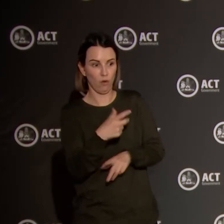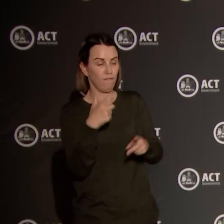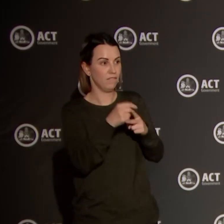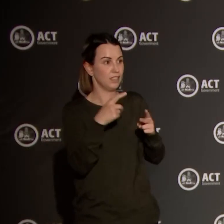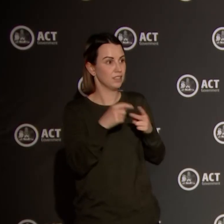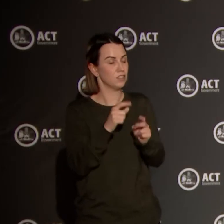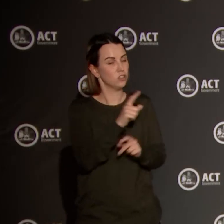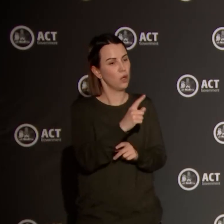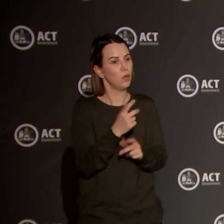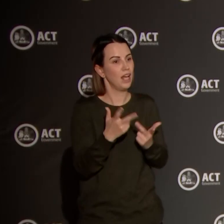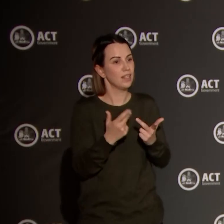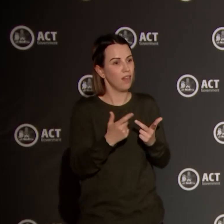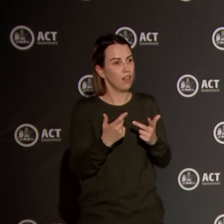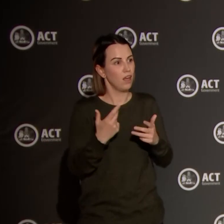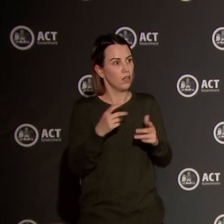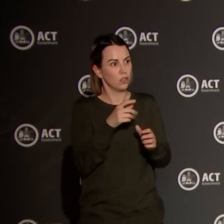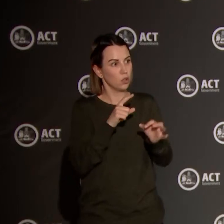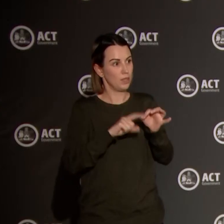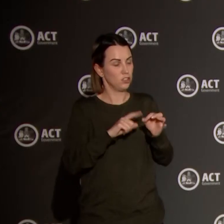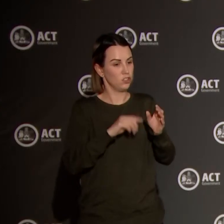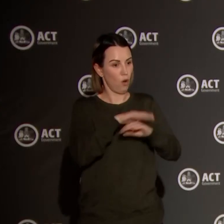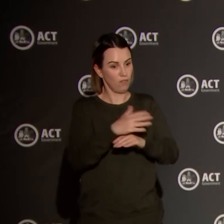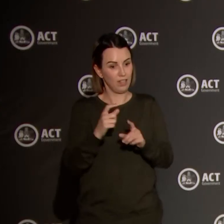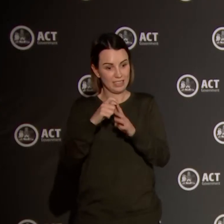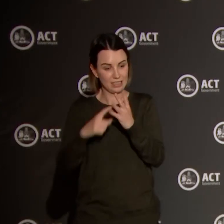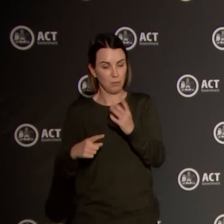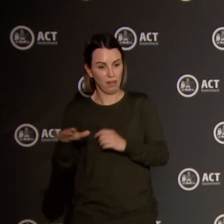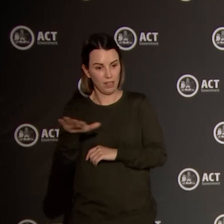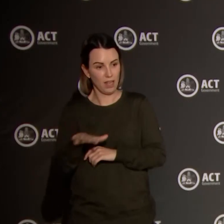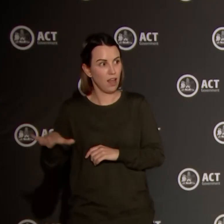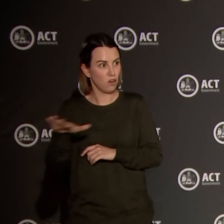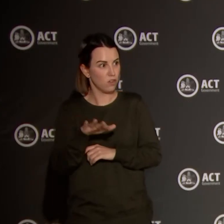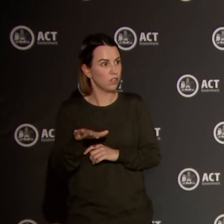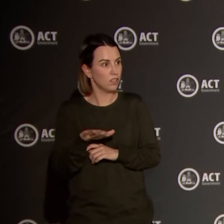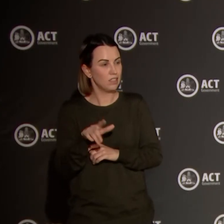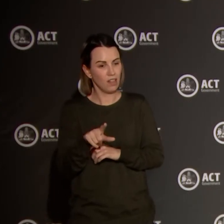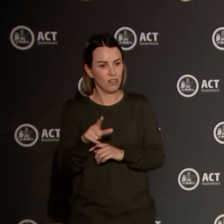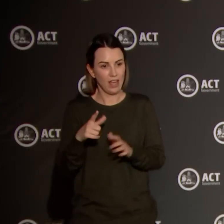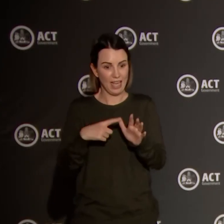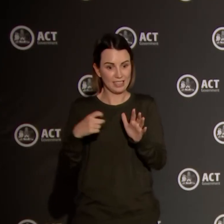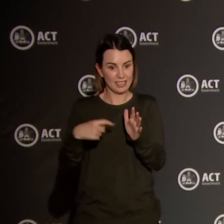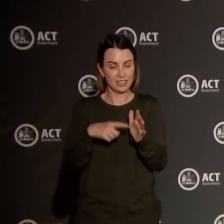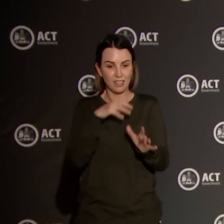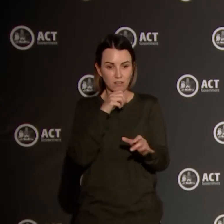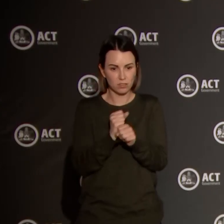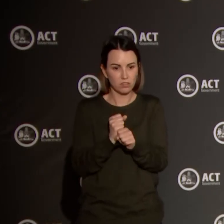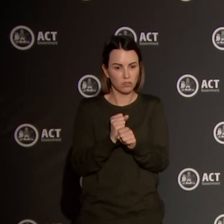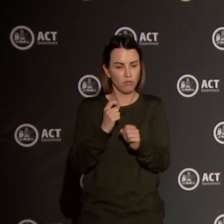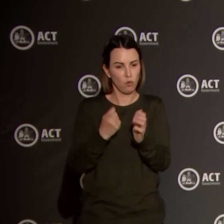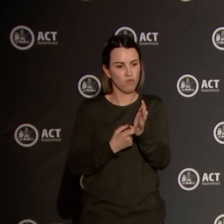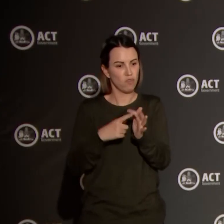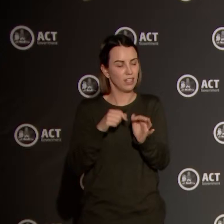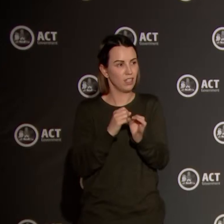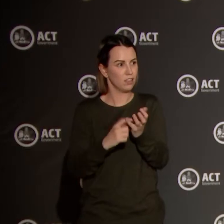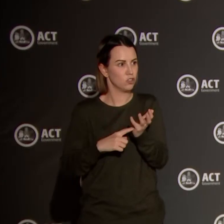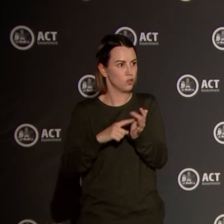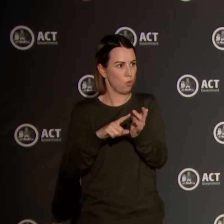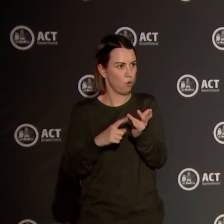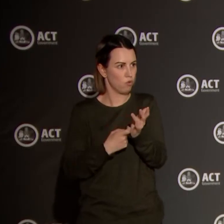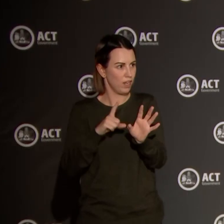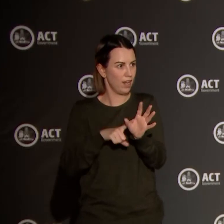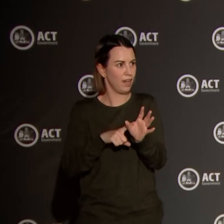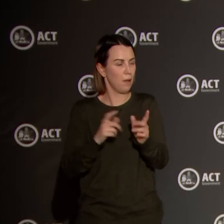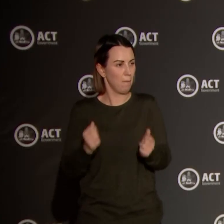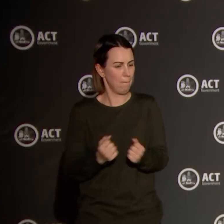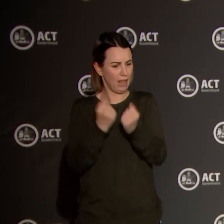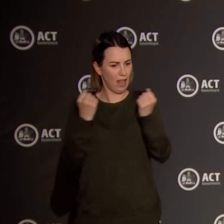on the disability sector. You said that the ACT will consider its own regulatory power. Do we have any sort of timeline,